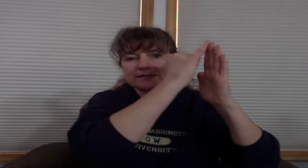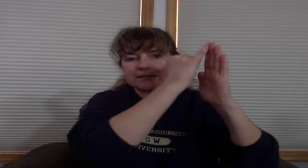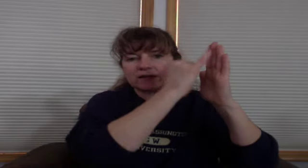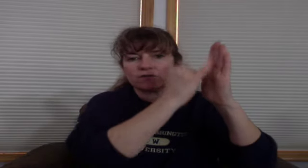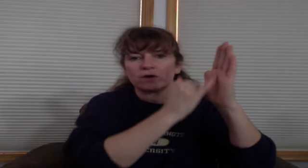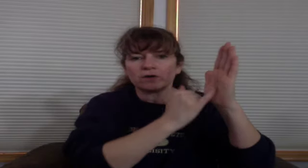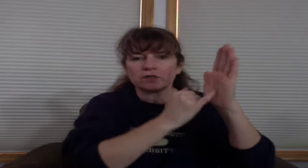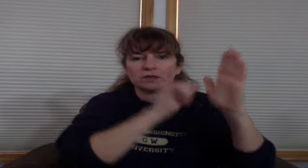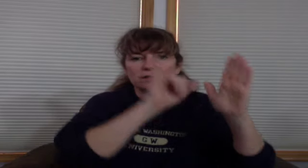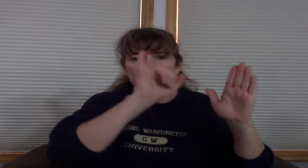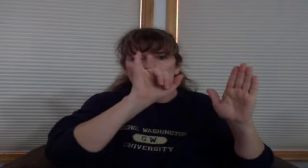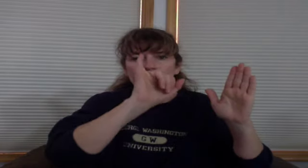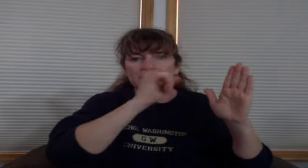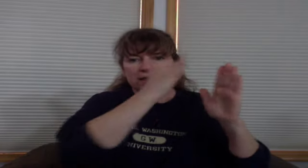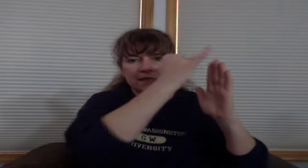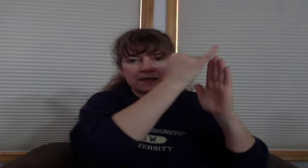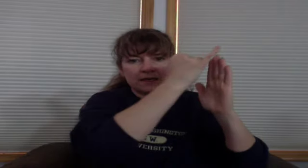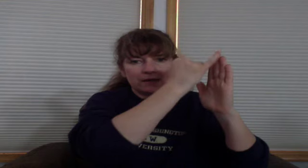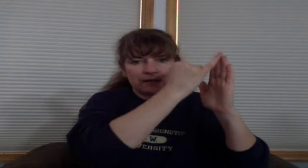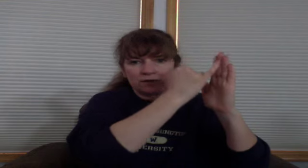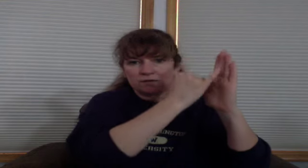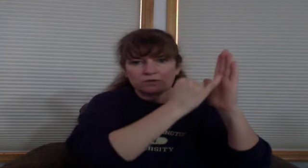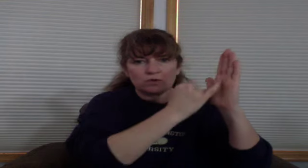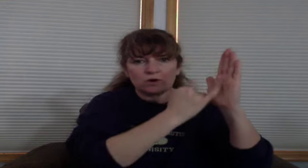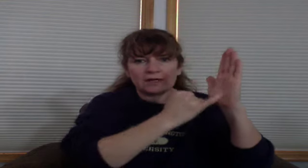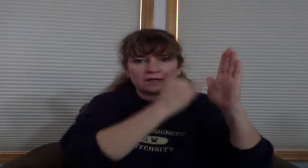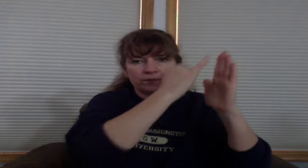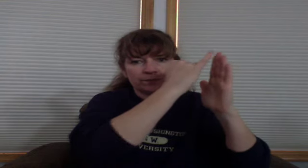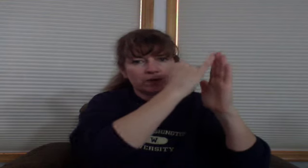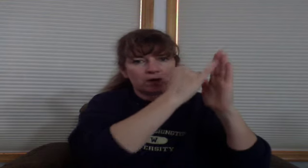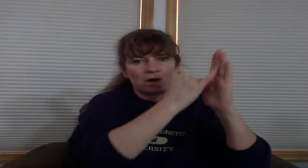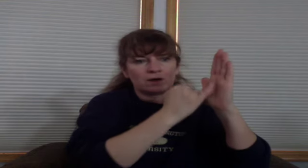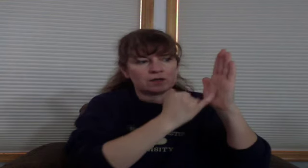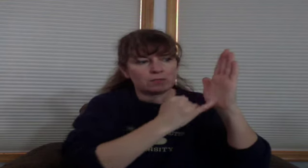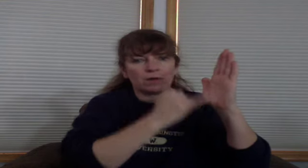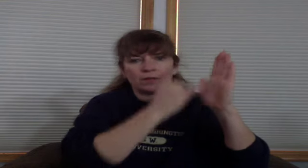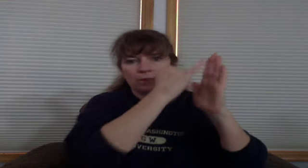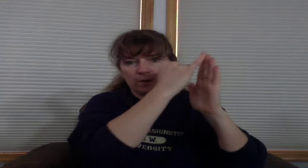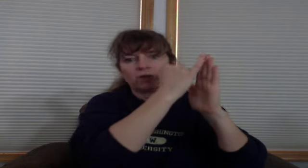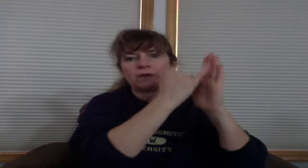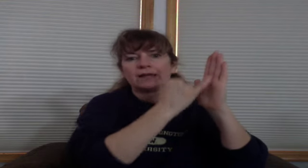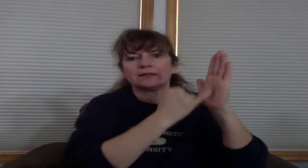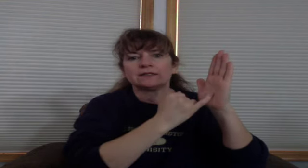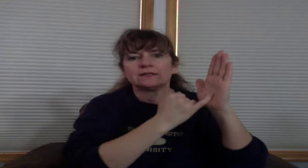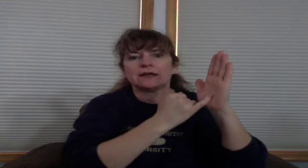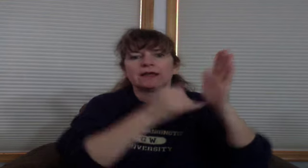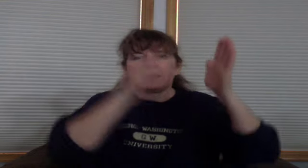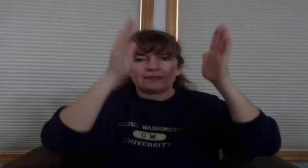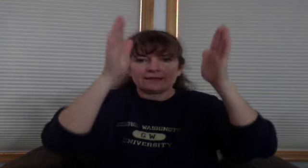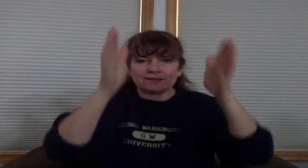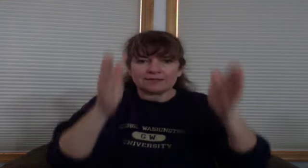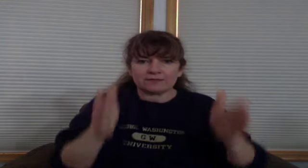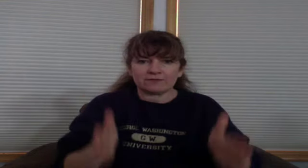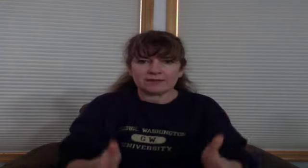sign for art. Your pinky is drawing on your hand. This signifies a